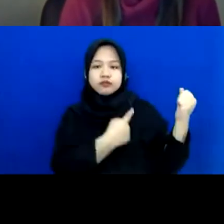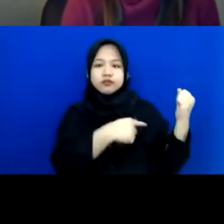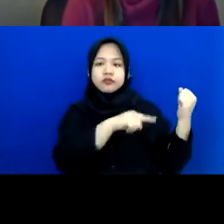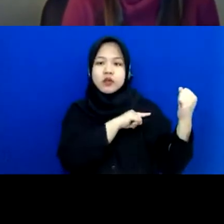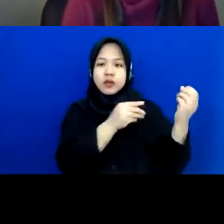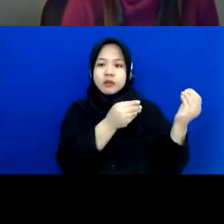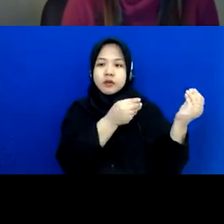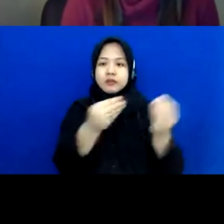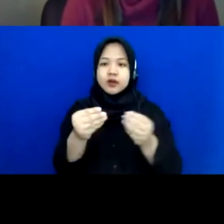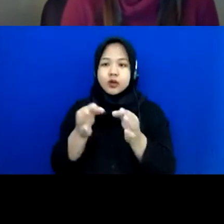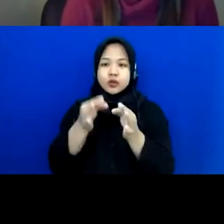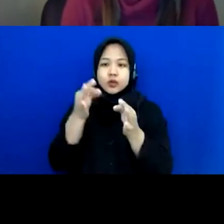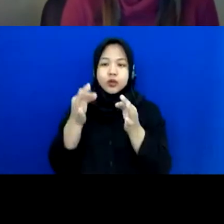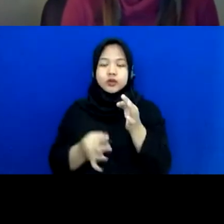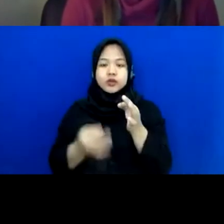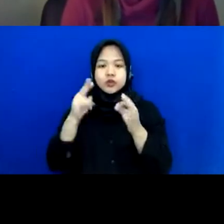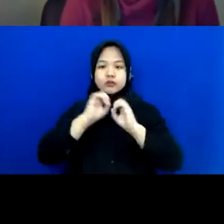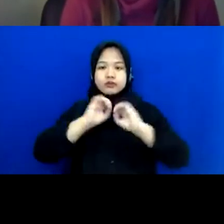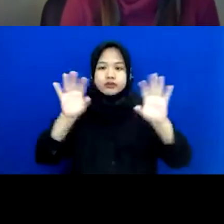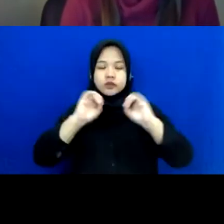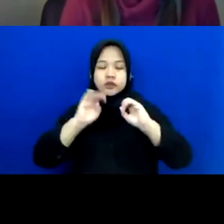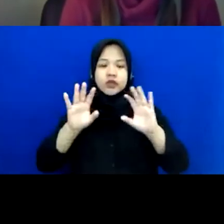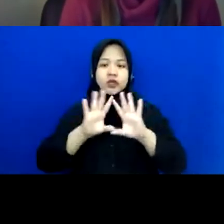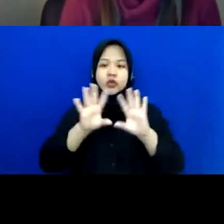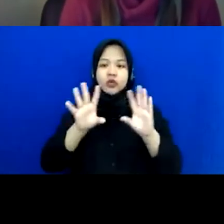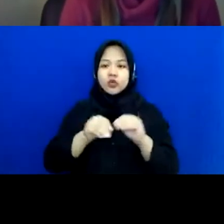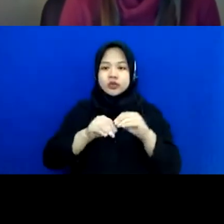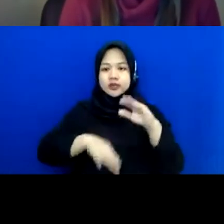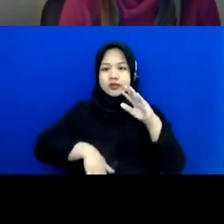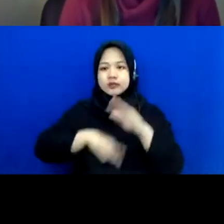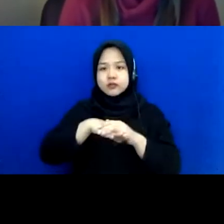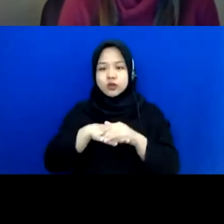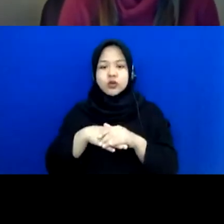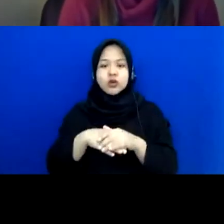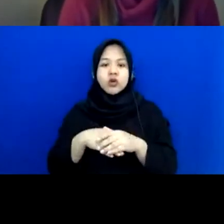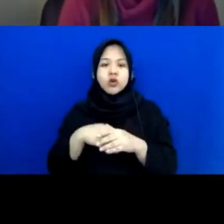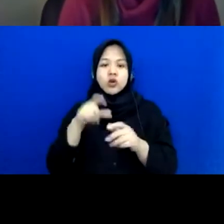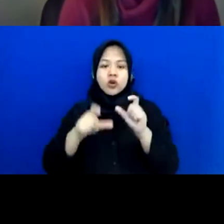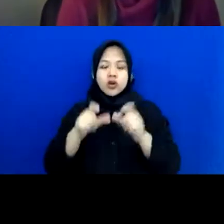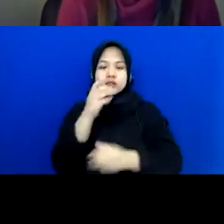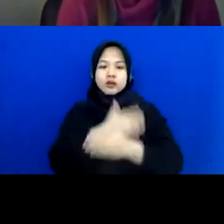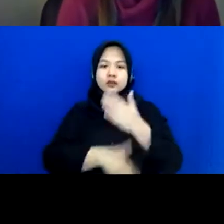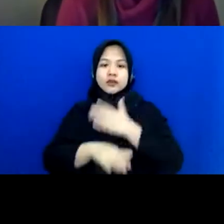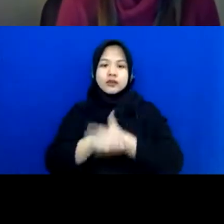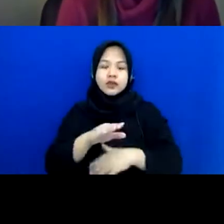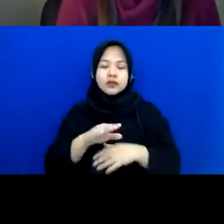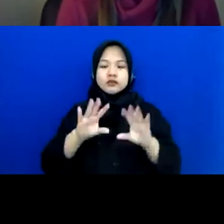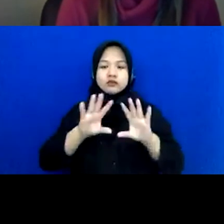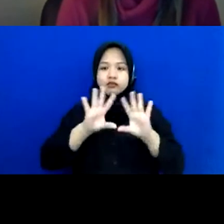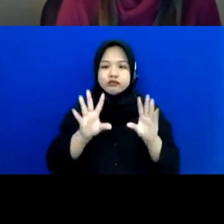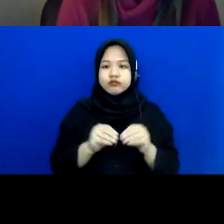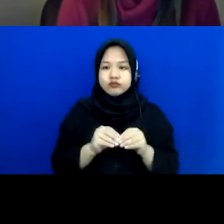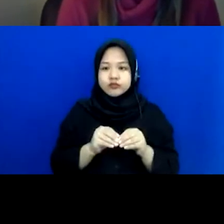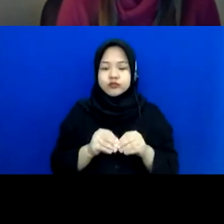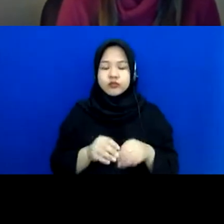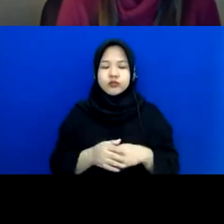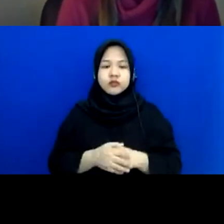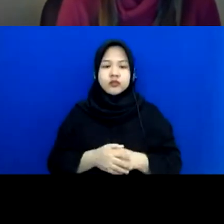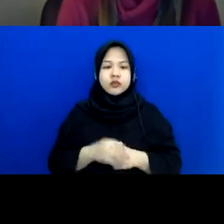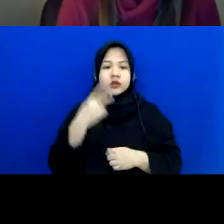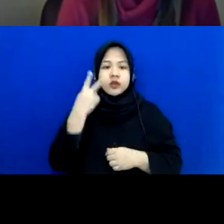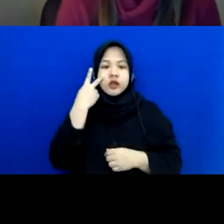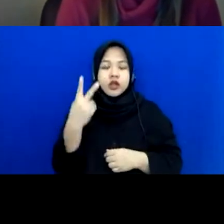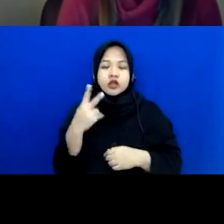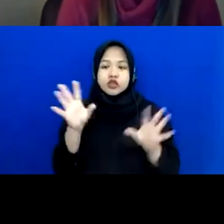to promoting the full inclusion of persons with disability throughout the region. And fortunately, we get to see a number